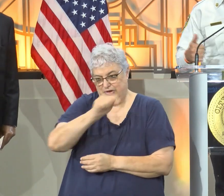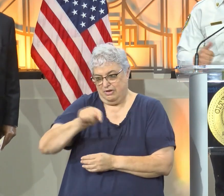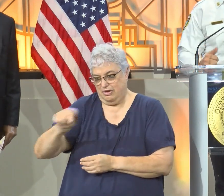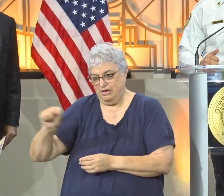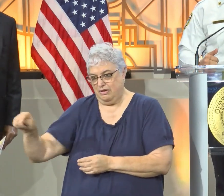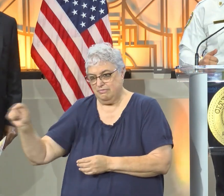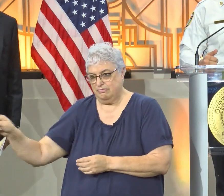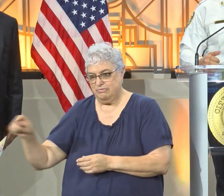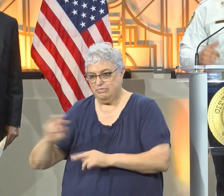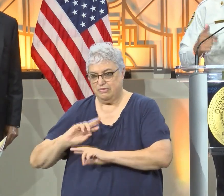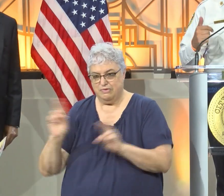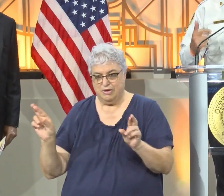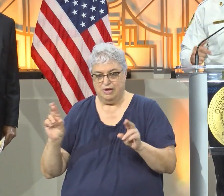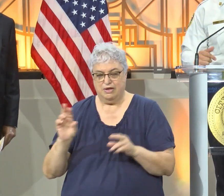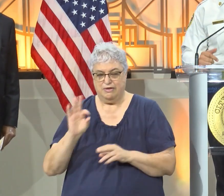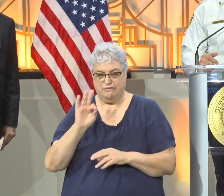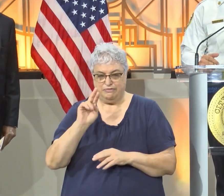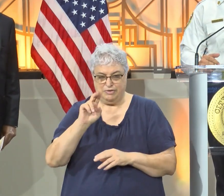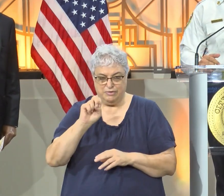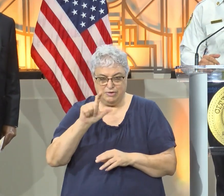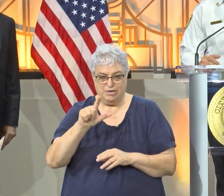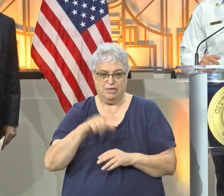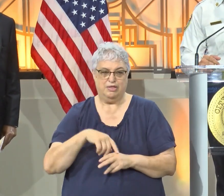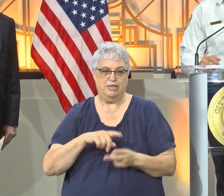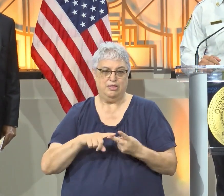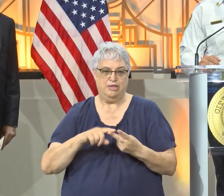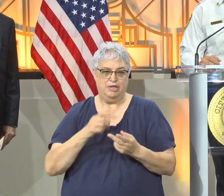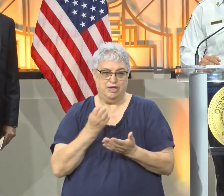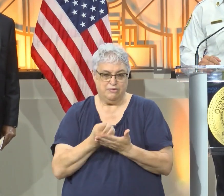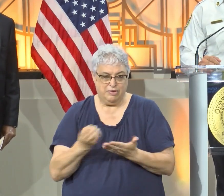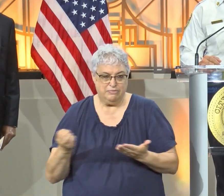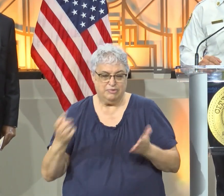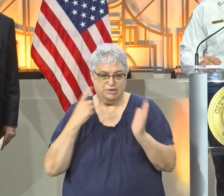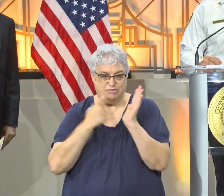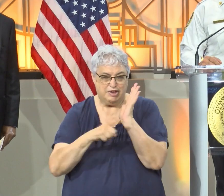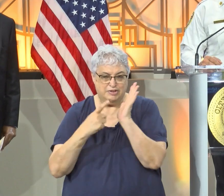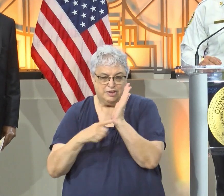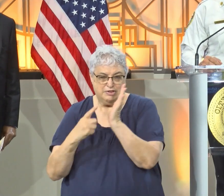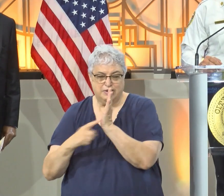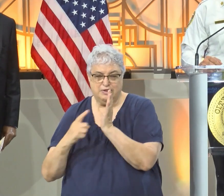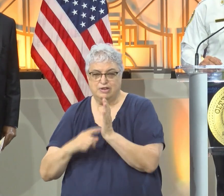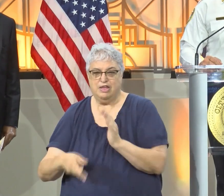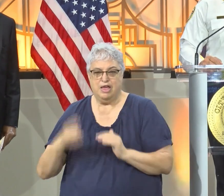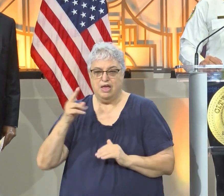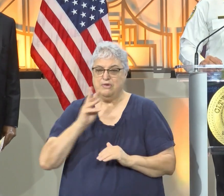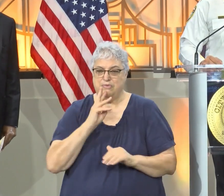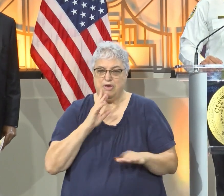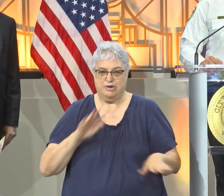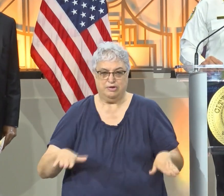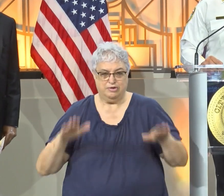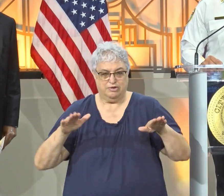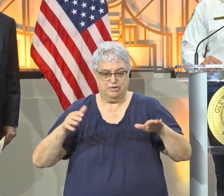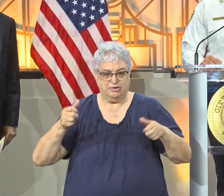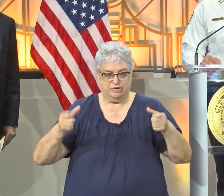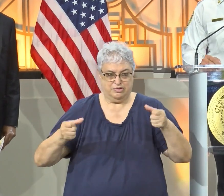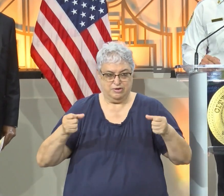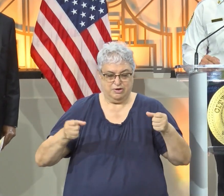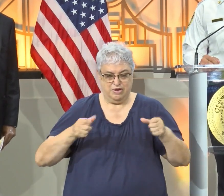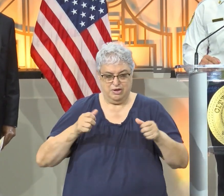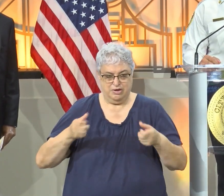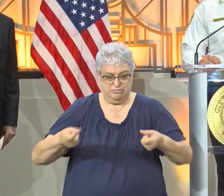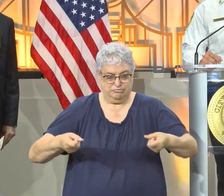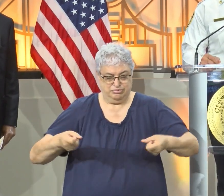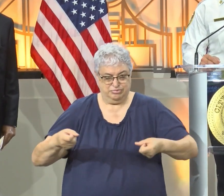securing the fuel, proper equipment, and doing all the operational checks for our high water vehicles. In addition to that, we're coordinating with